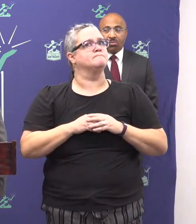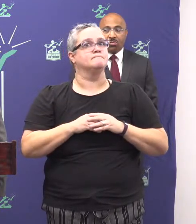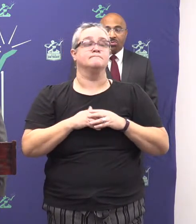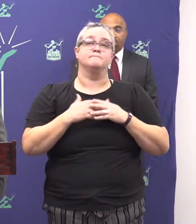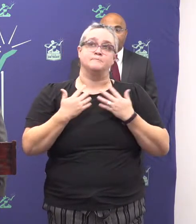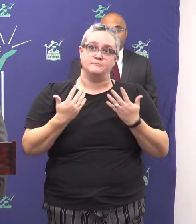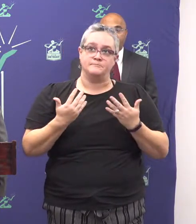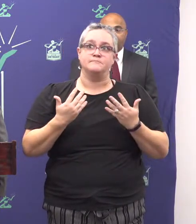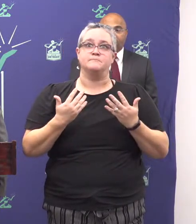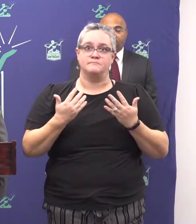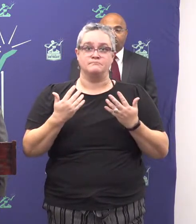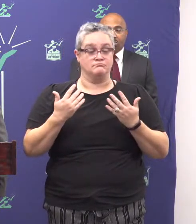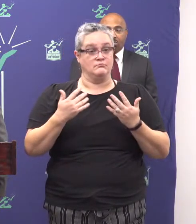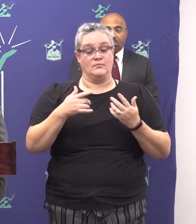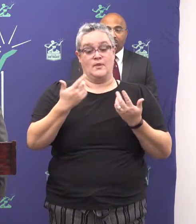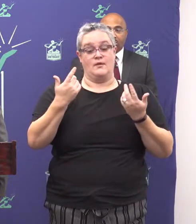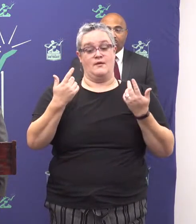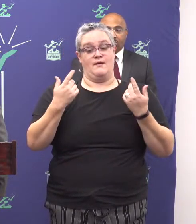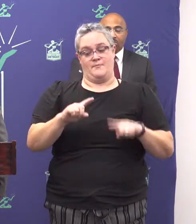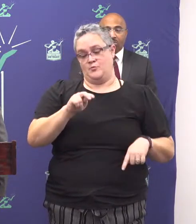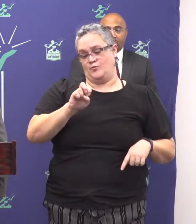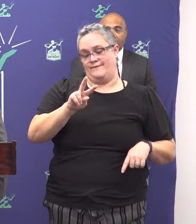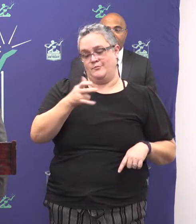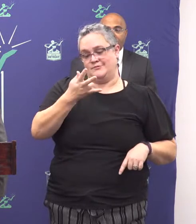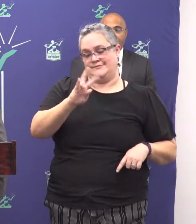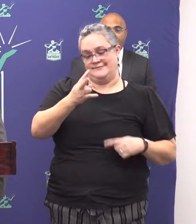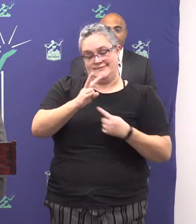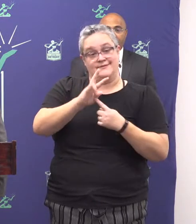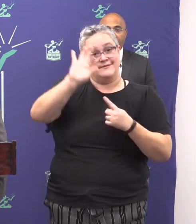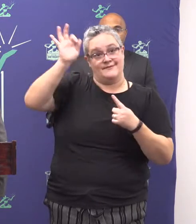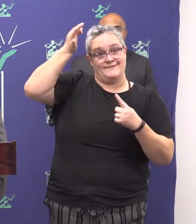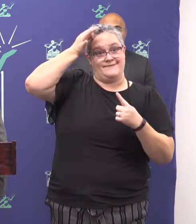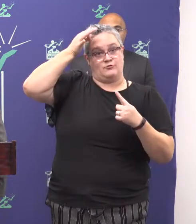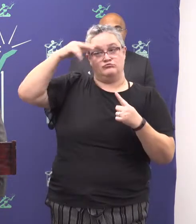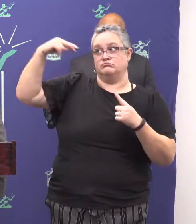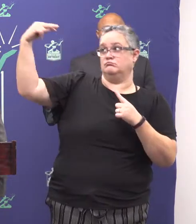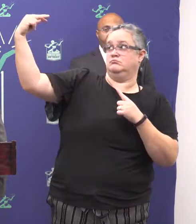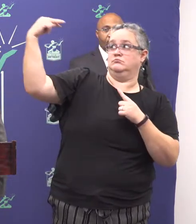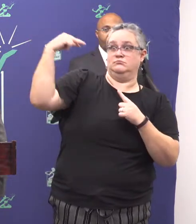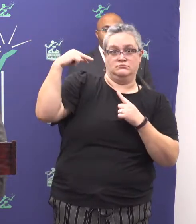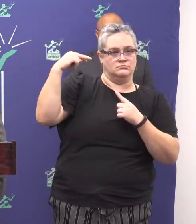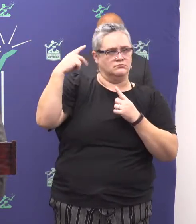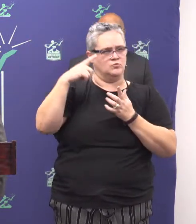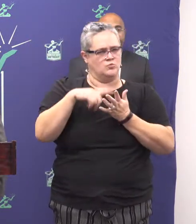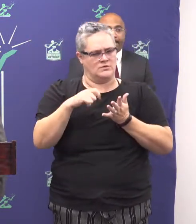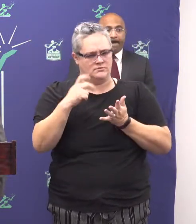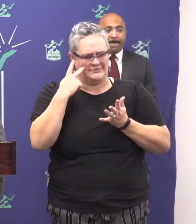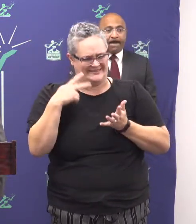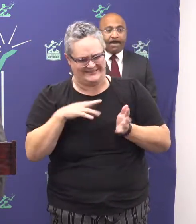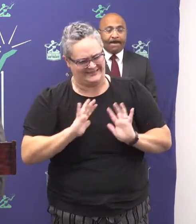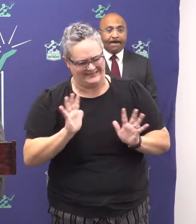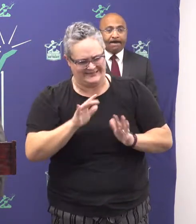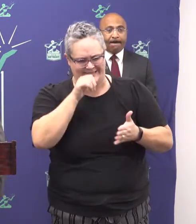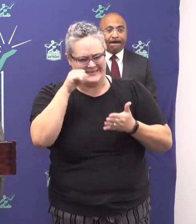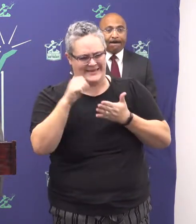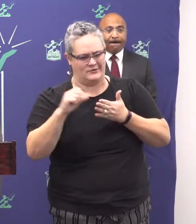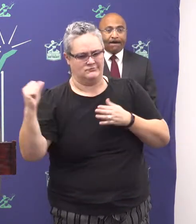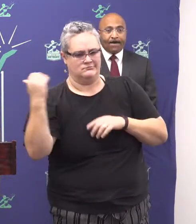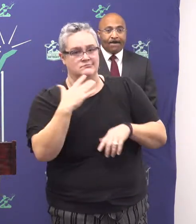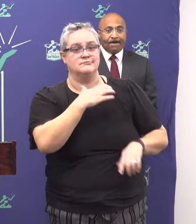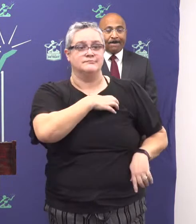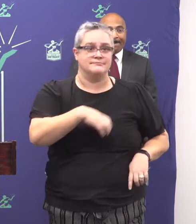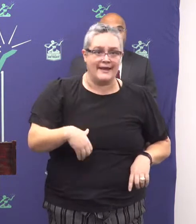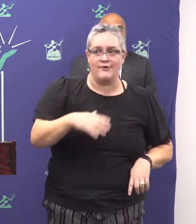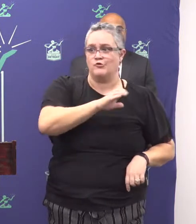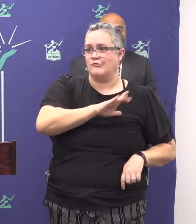But on November 17th, the federal government was extremely concerned about what they were seeing, and they sent a letter to the mayor and the